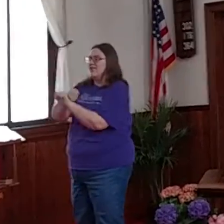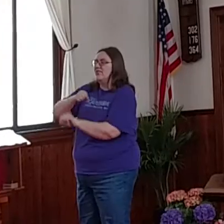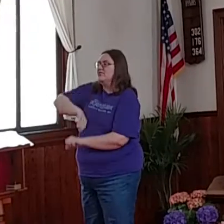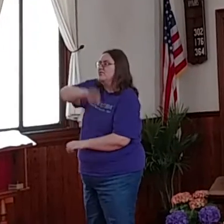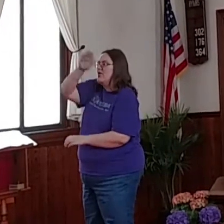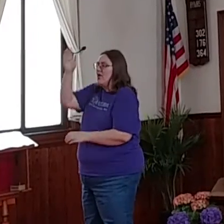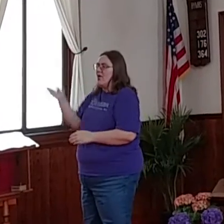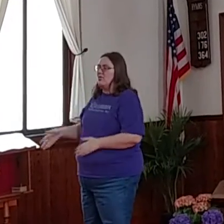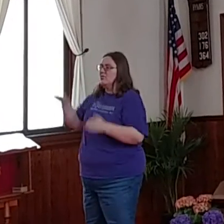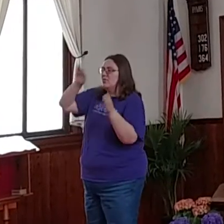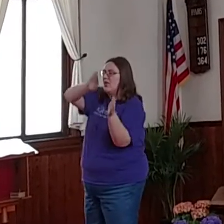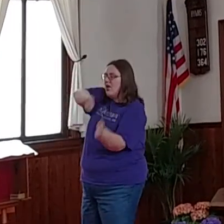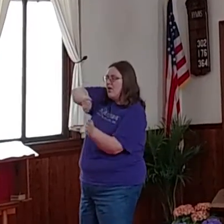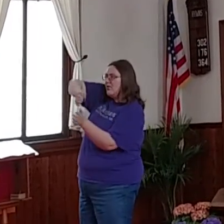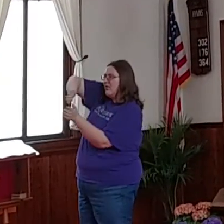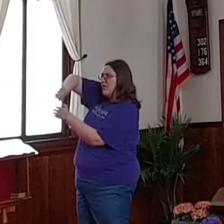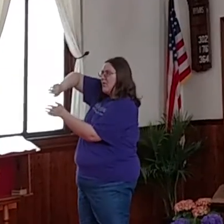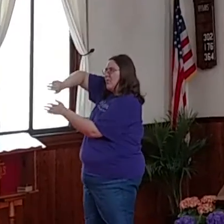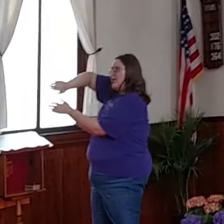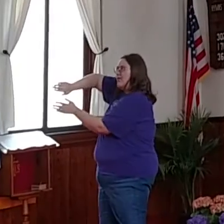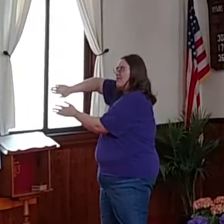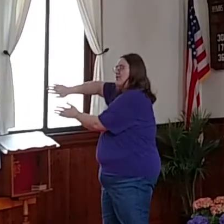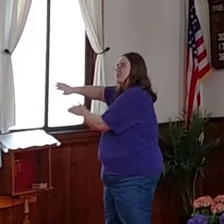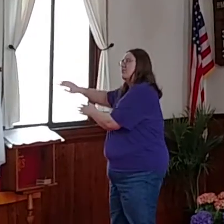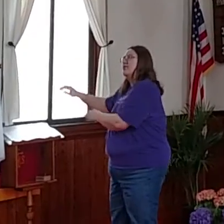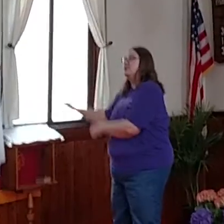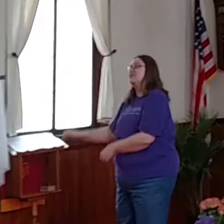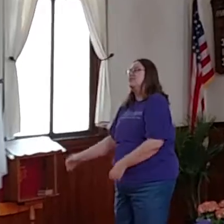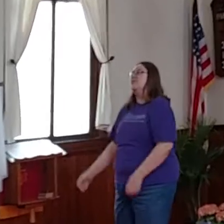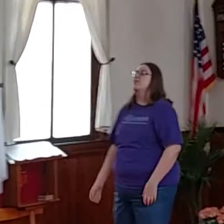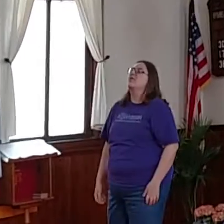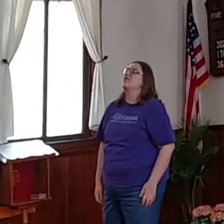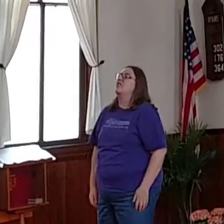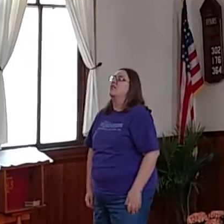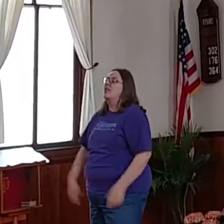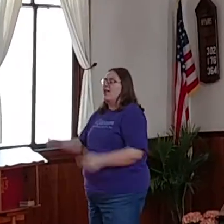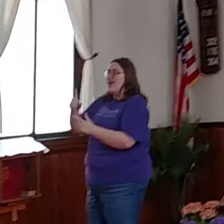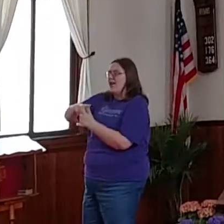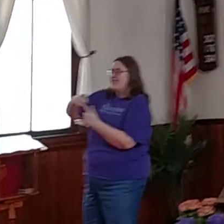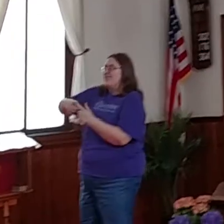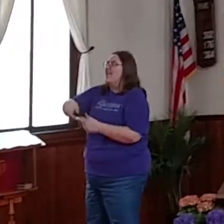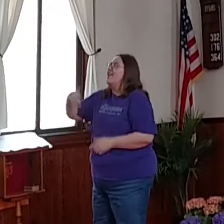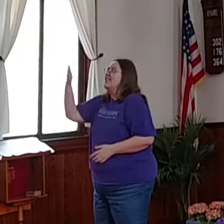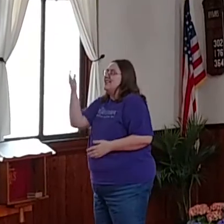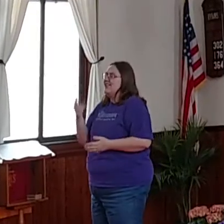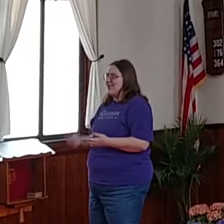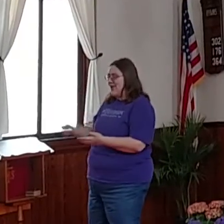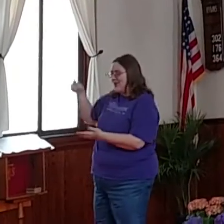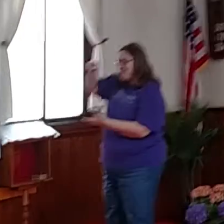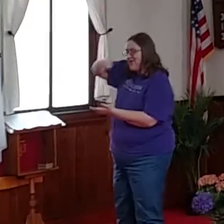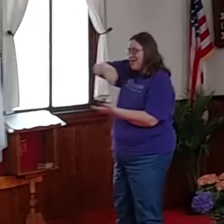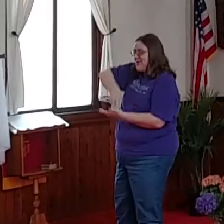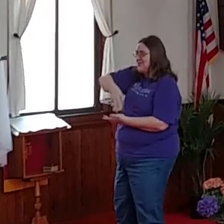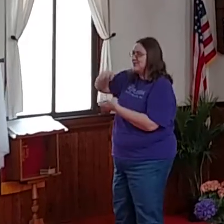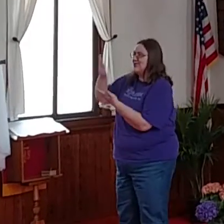the stone rolled away from the door, then he arose